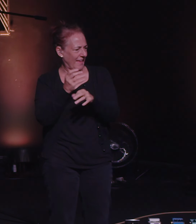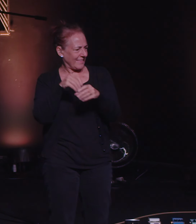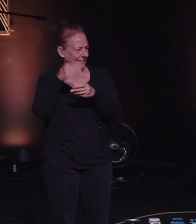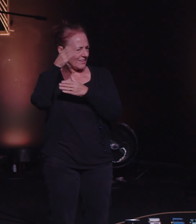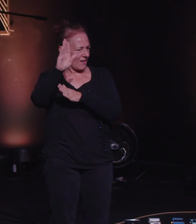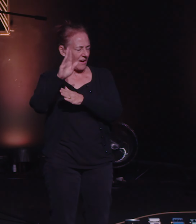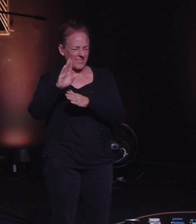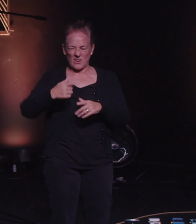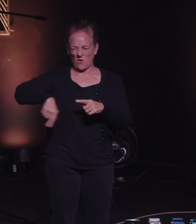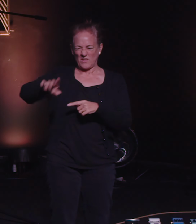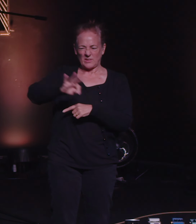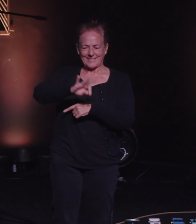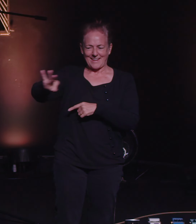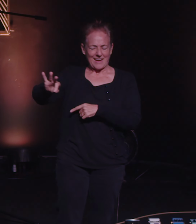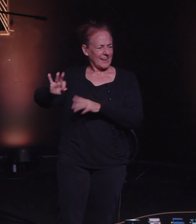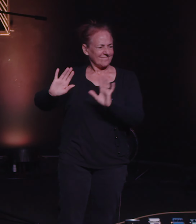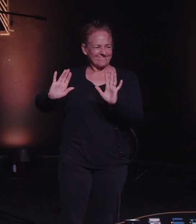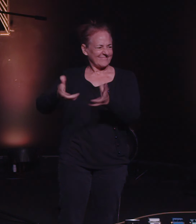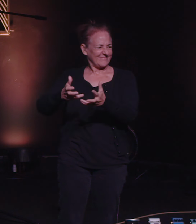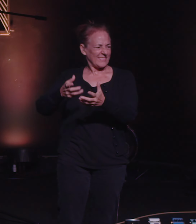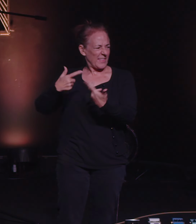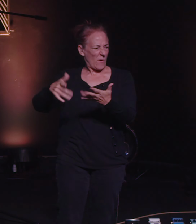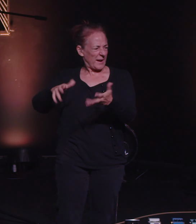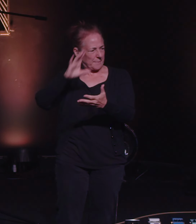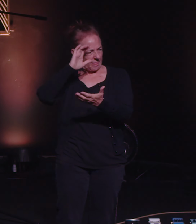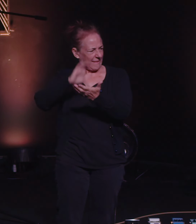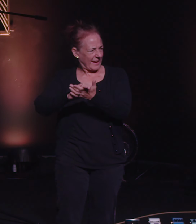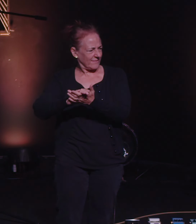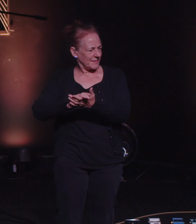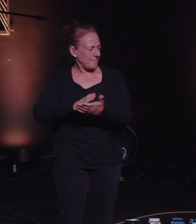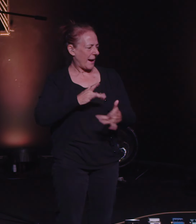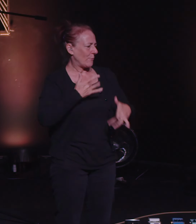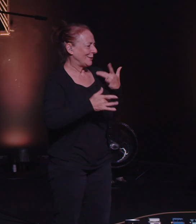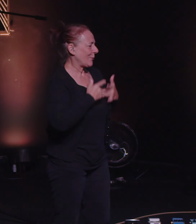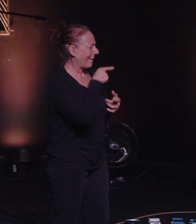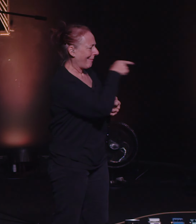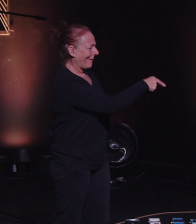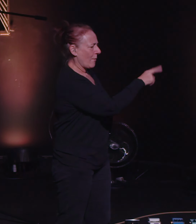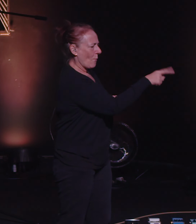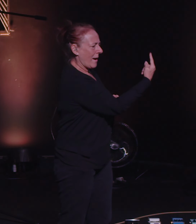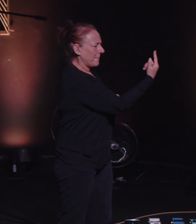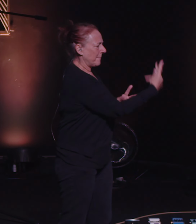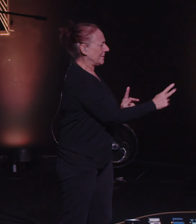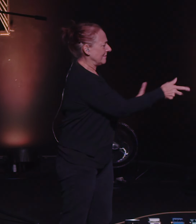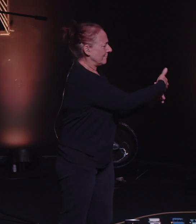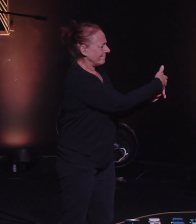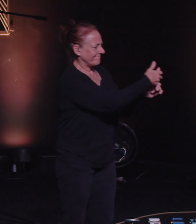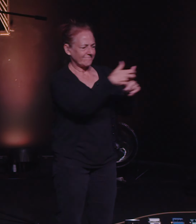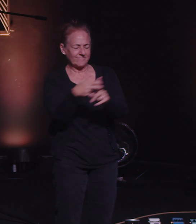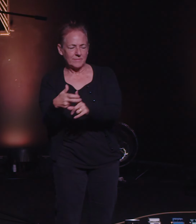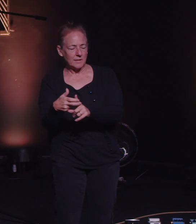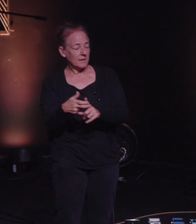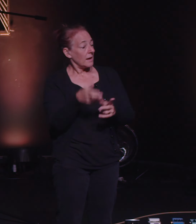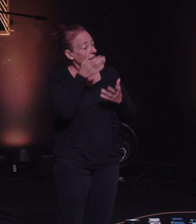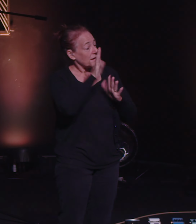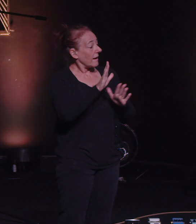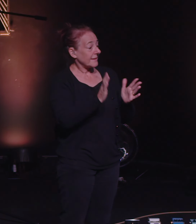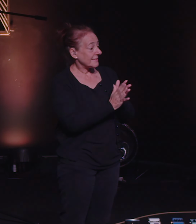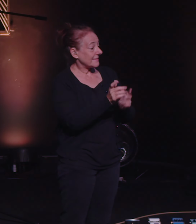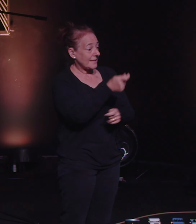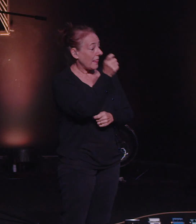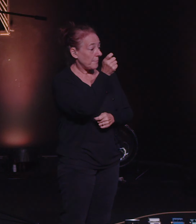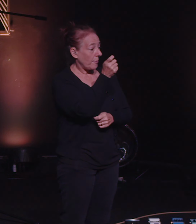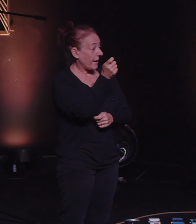God than over the 99 already believers. So we need to change our picture. God doesn't